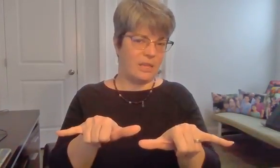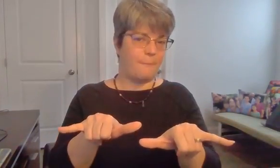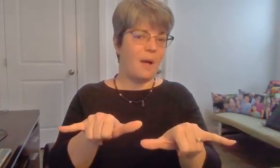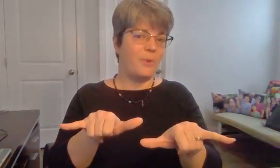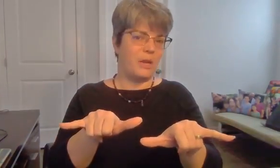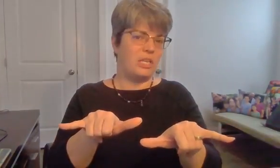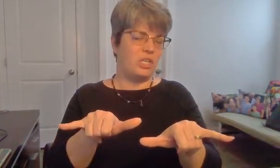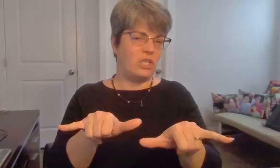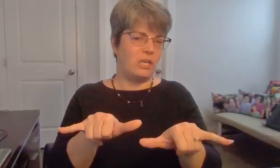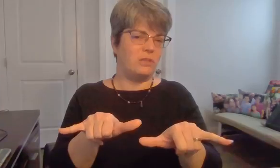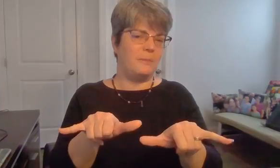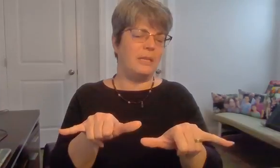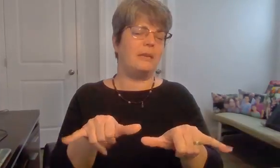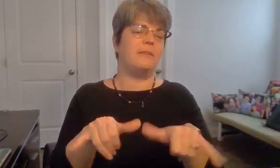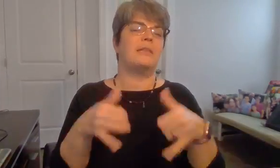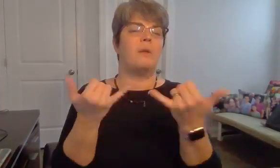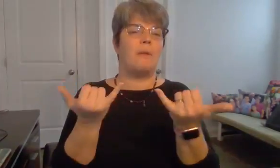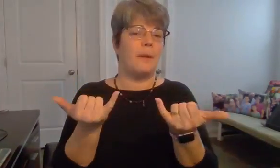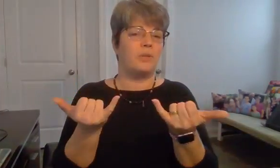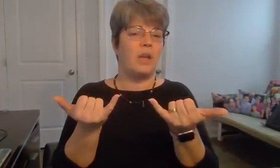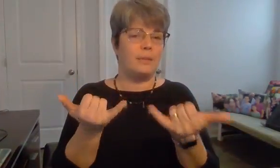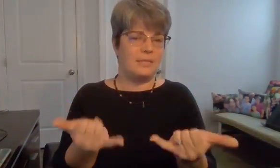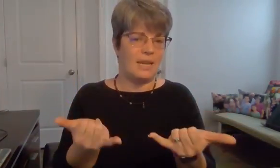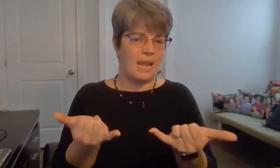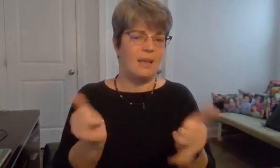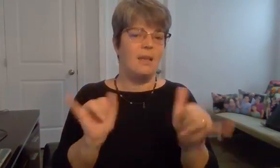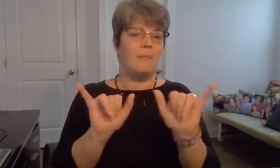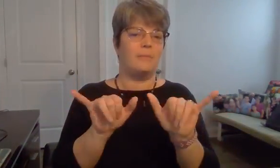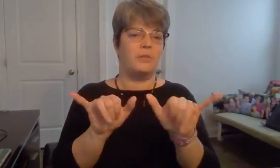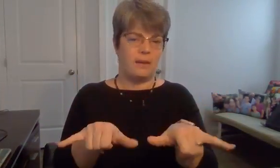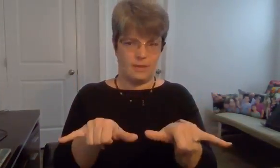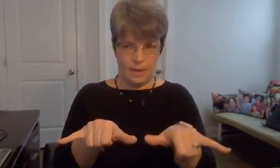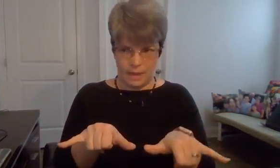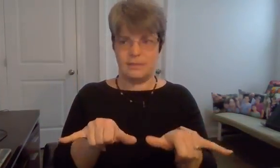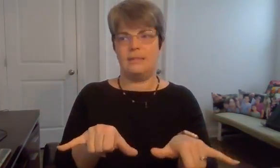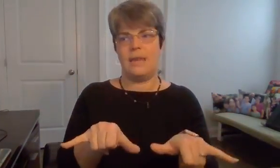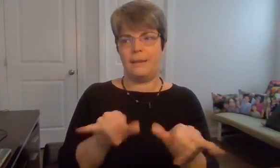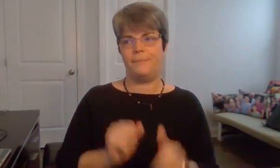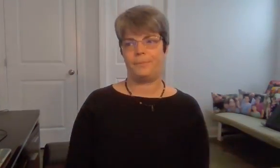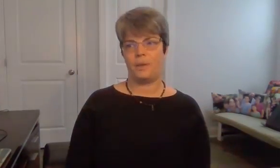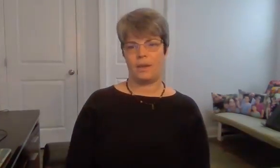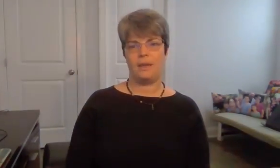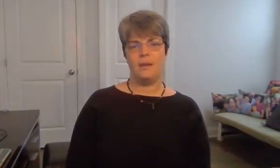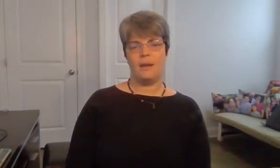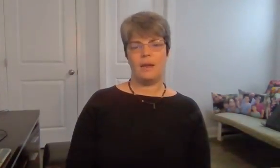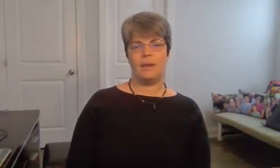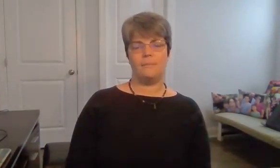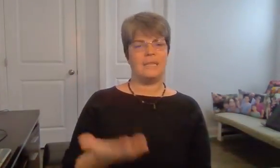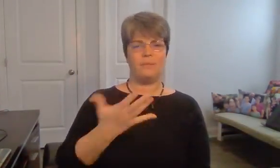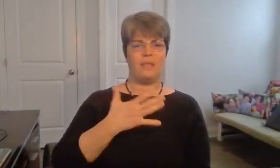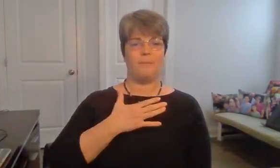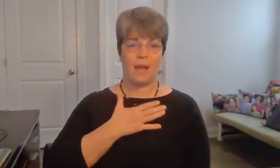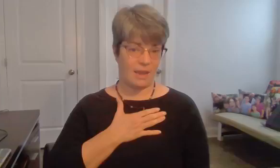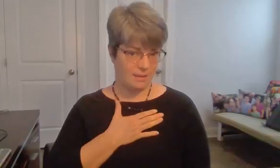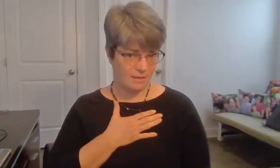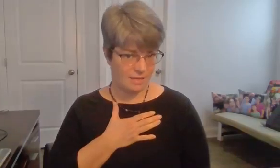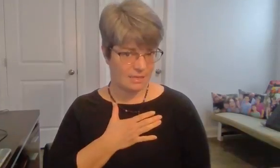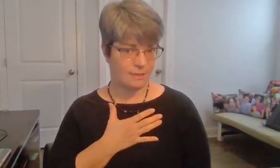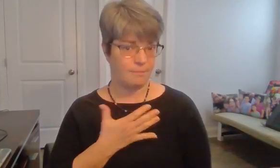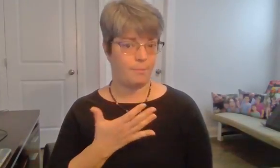palm orientation changes the meaning of the sign as well. My palms are up, it's today. Palms are down, it's stay. Okay. Same with like mine is a palm